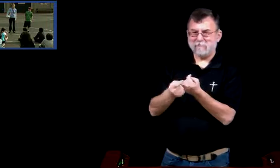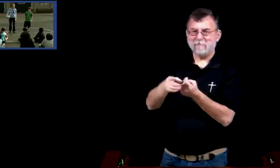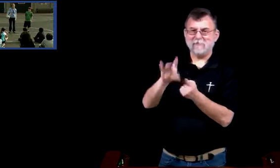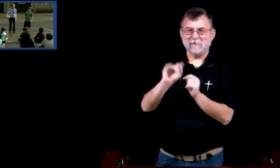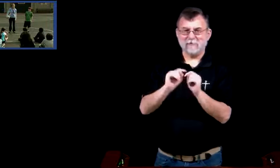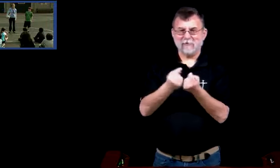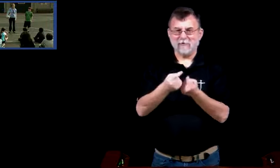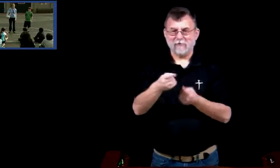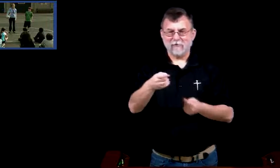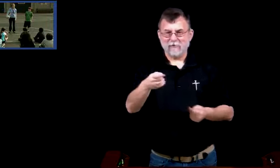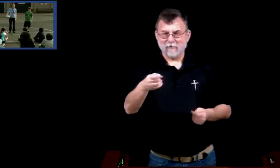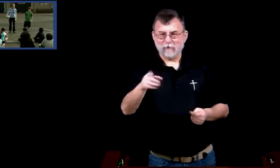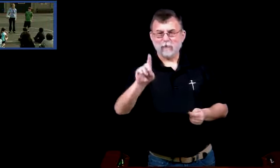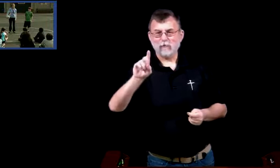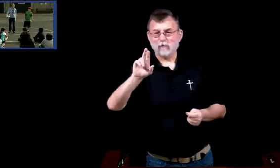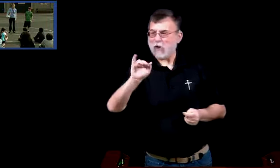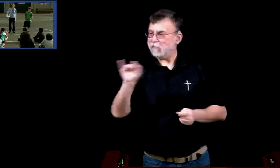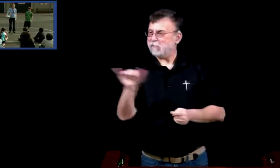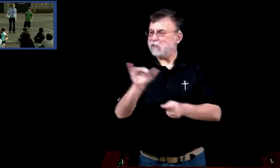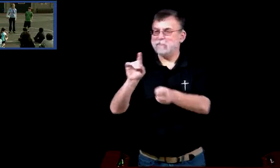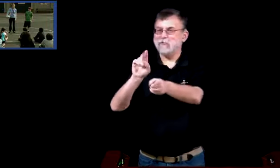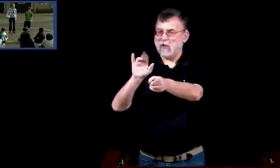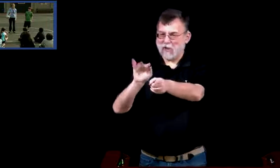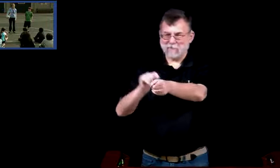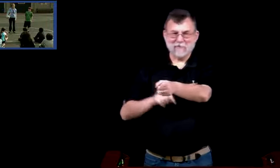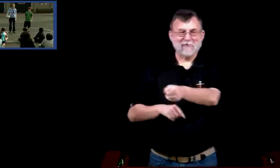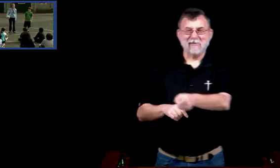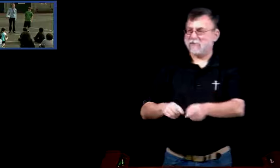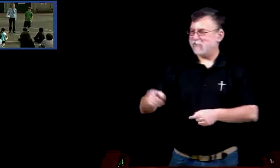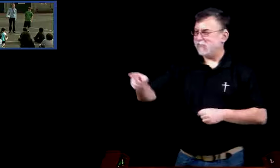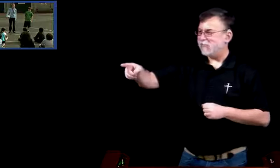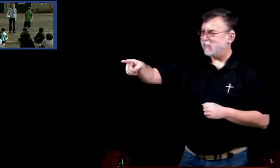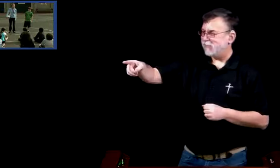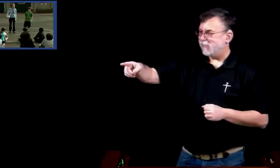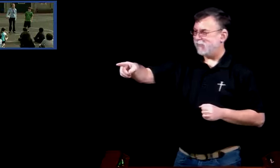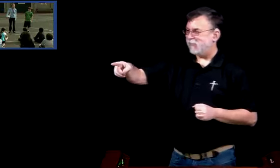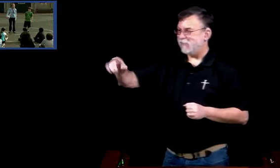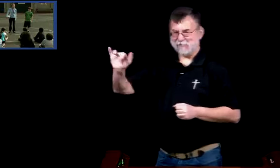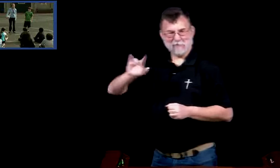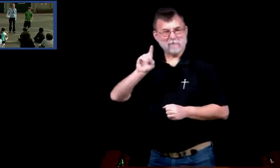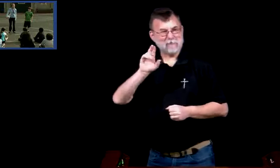preferences, they're picking their teams, kind of like the draft in the football,